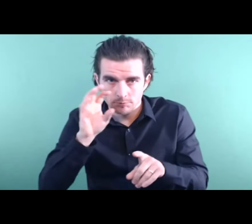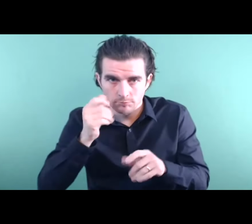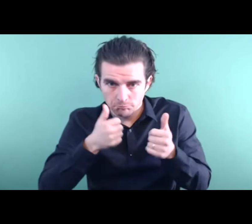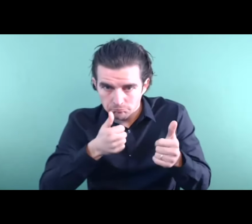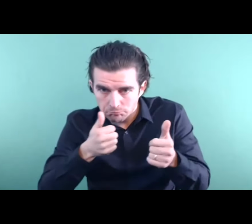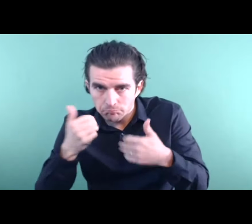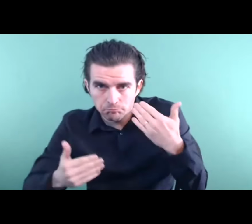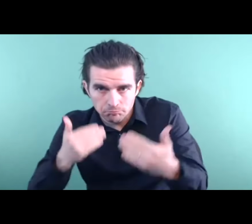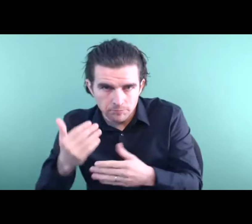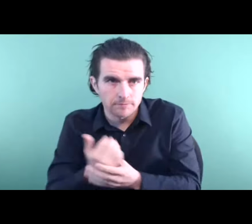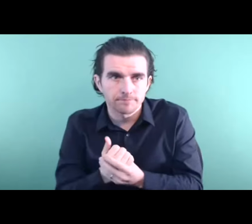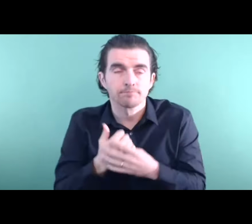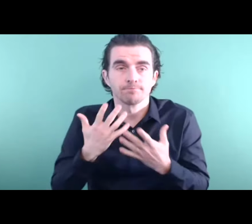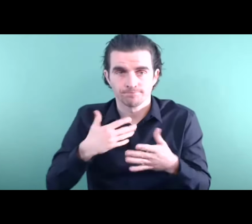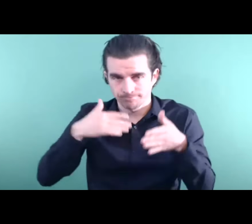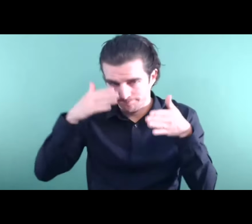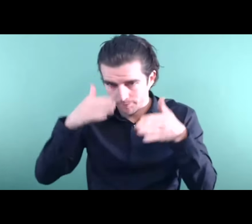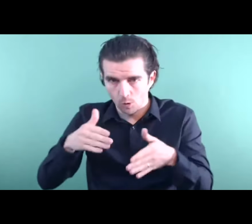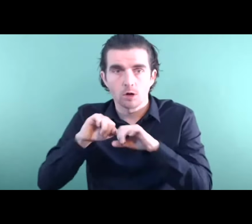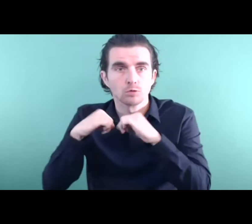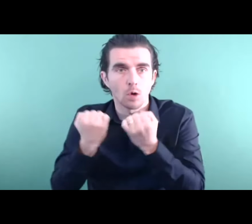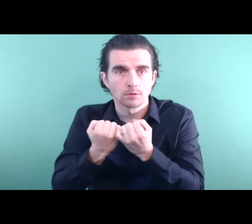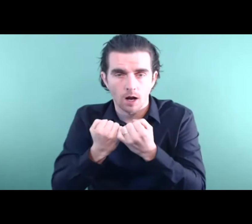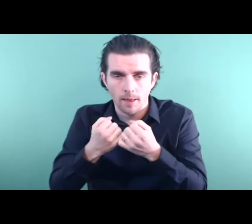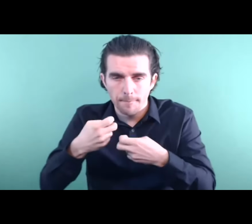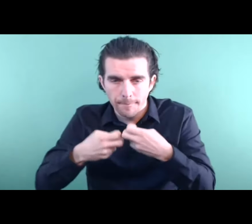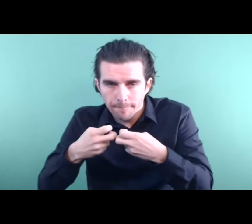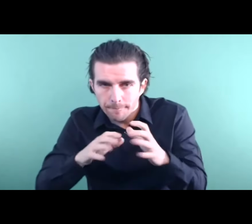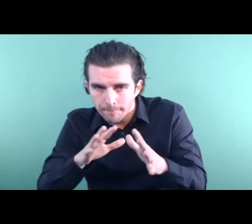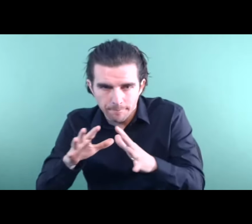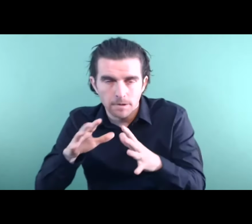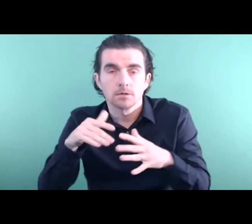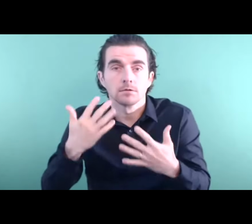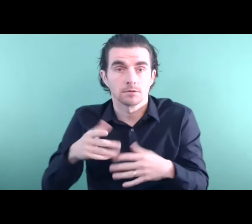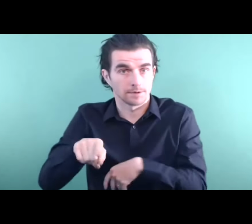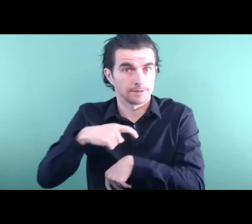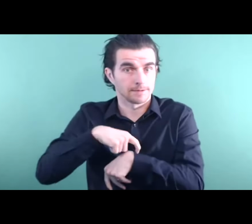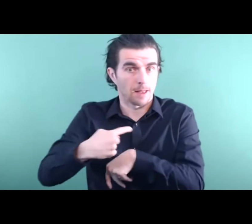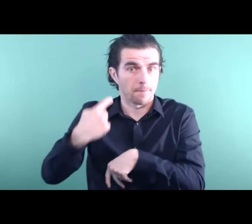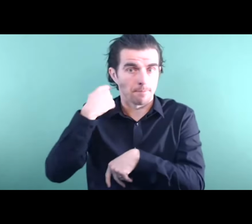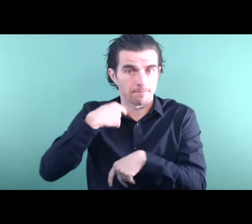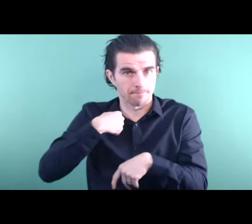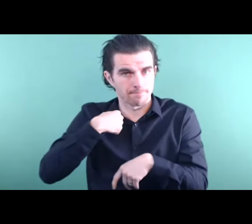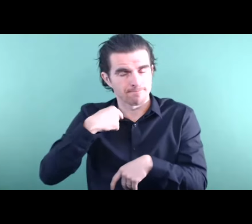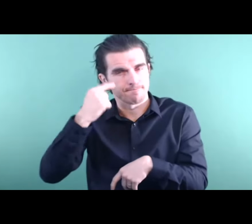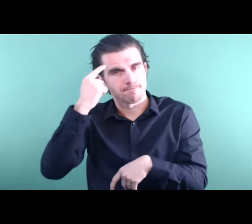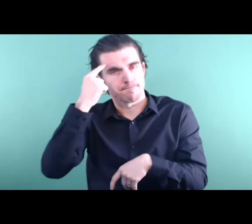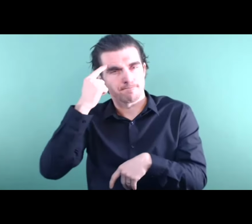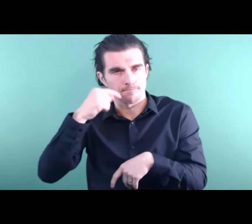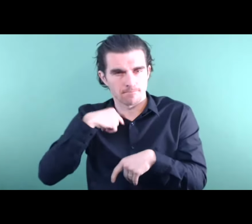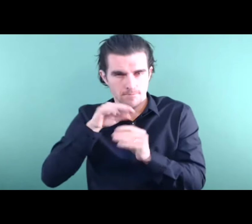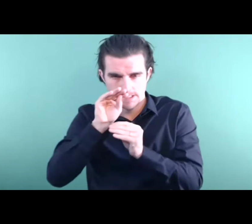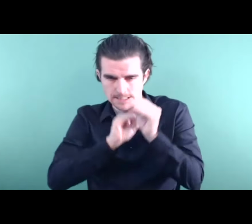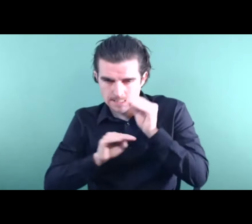little known about disability back in 2003, 2004. I was trying to find information on the situation of persons